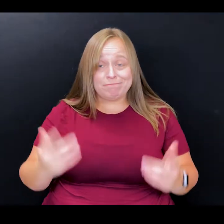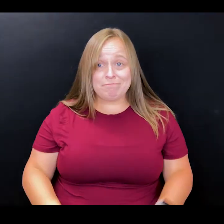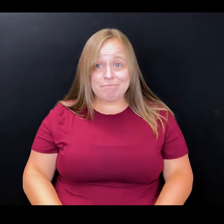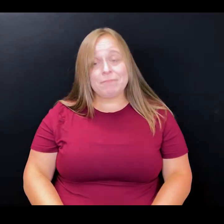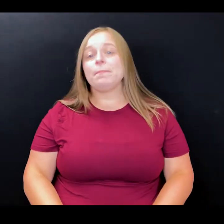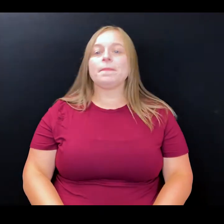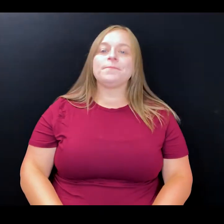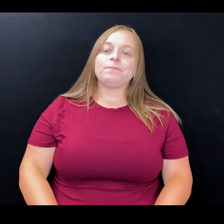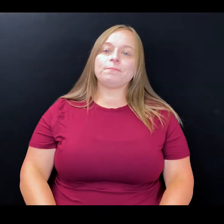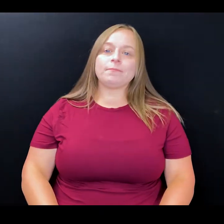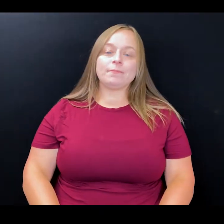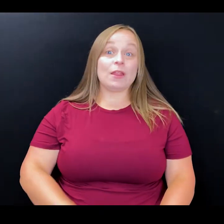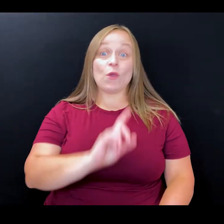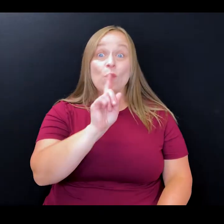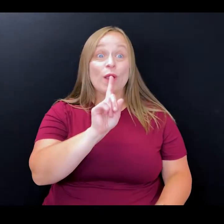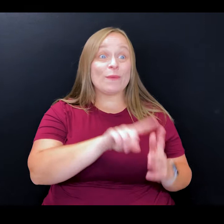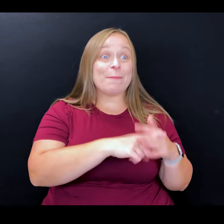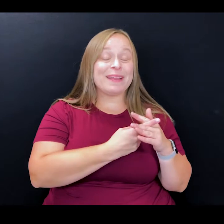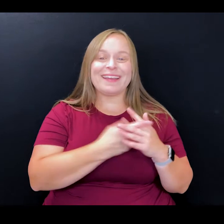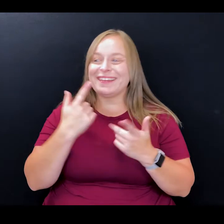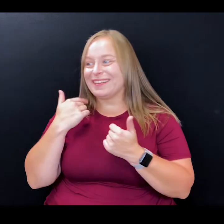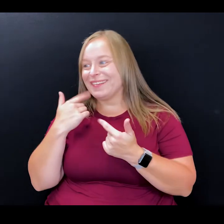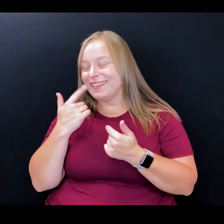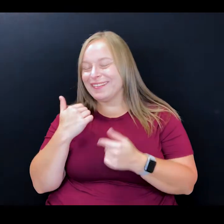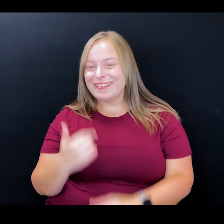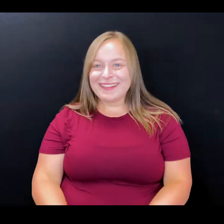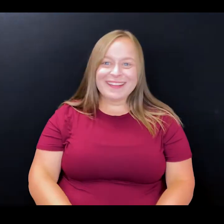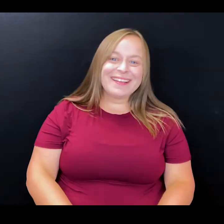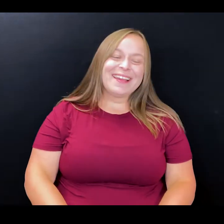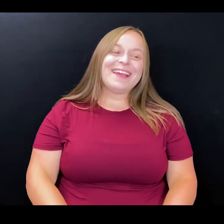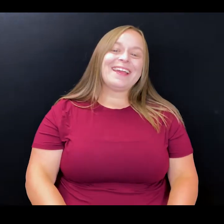2020. Where to begin? Yeah.